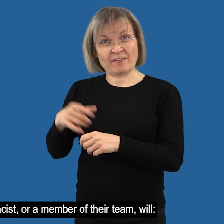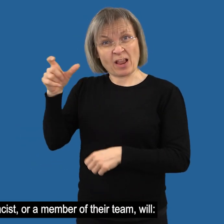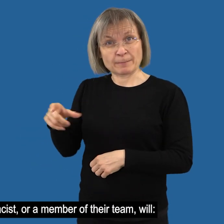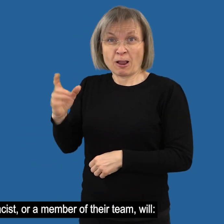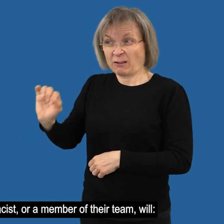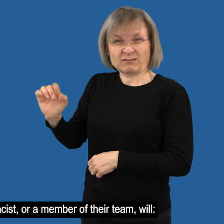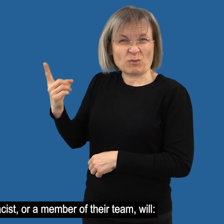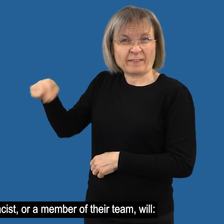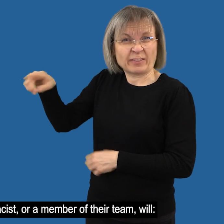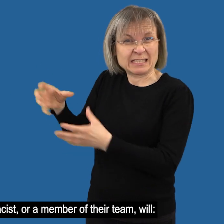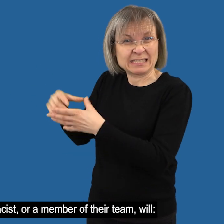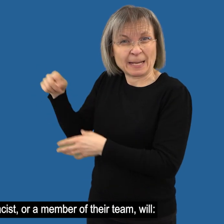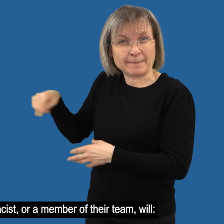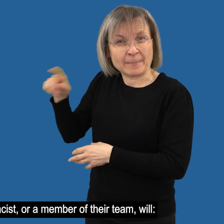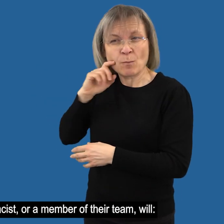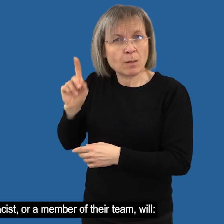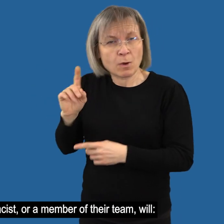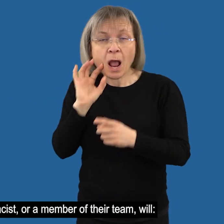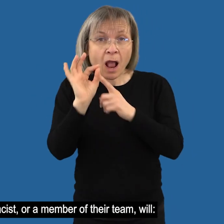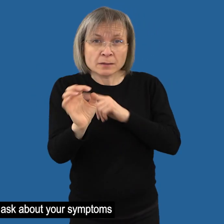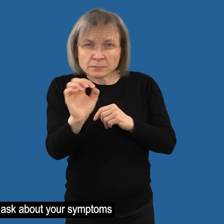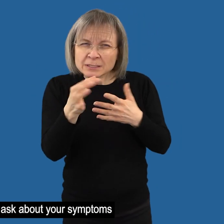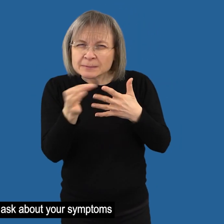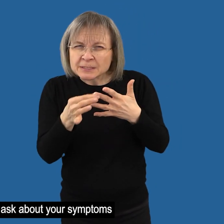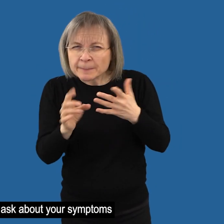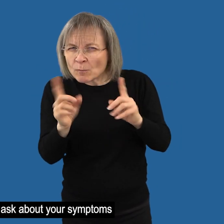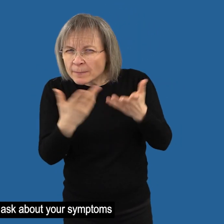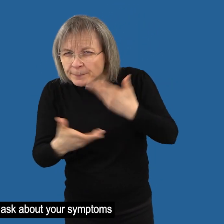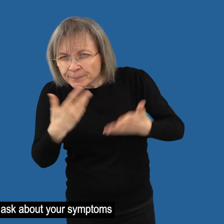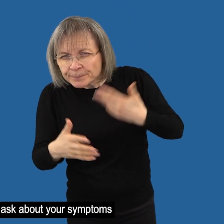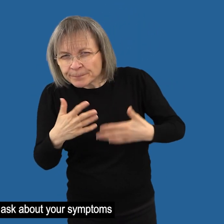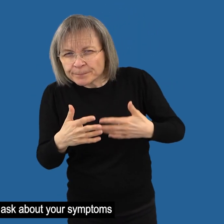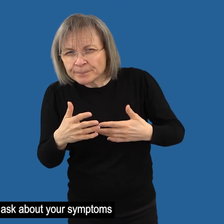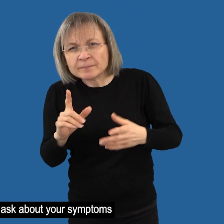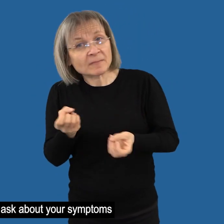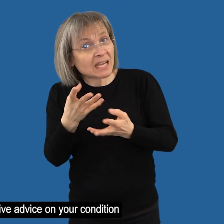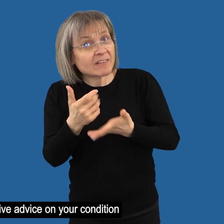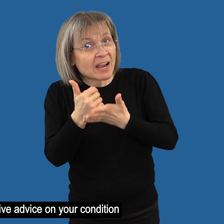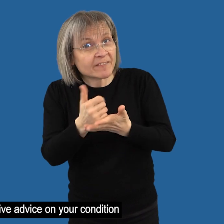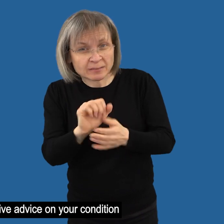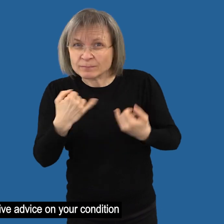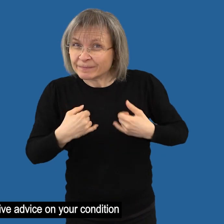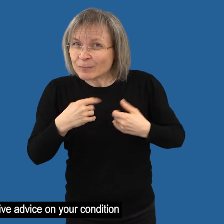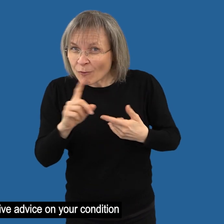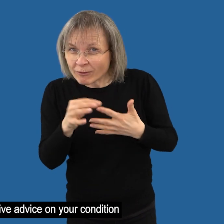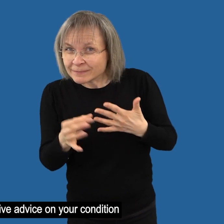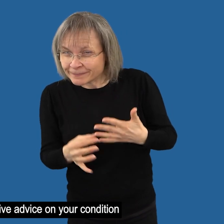The pharmacist, or a member of their team, will ask about your symptoms. Give advice